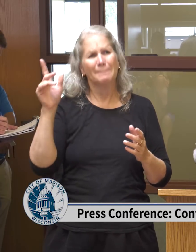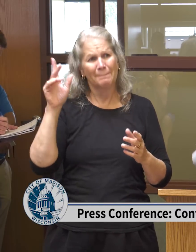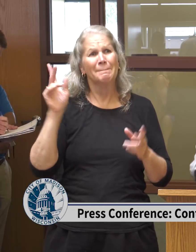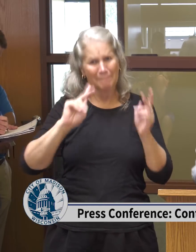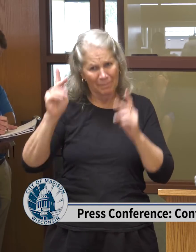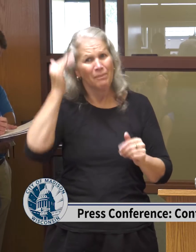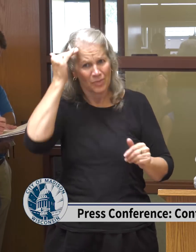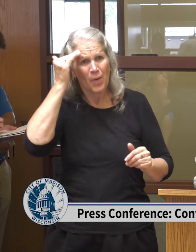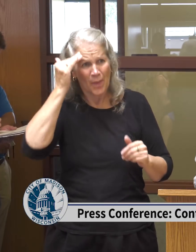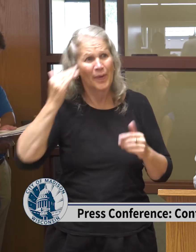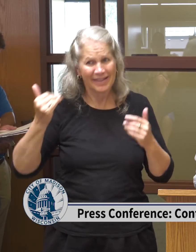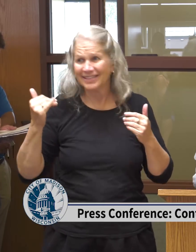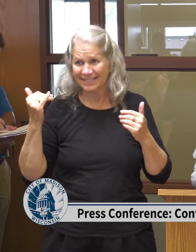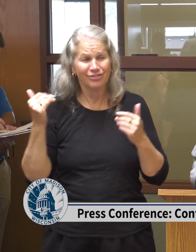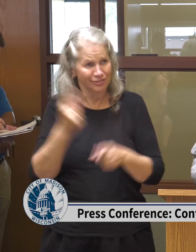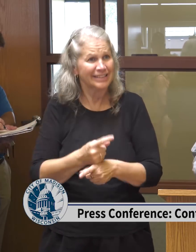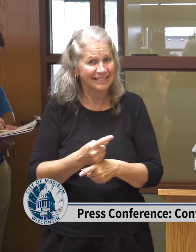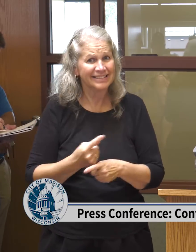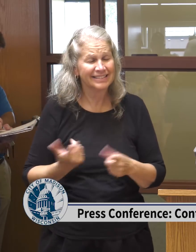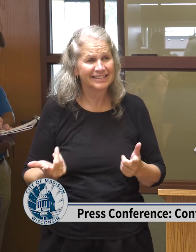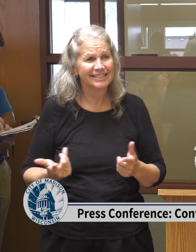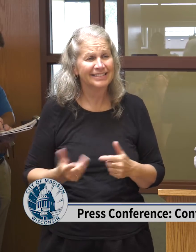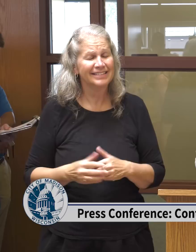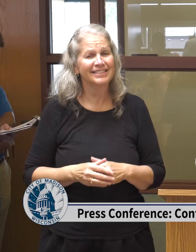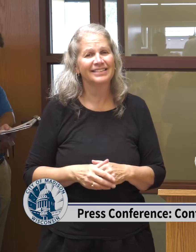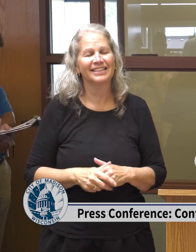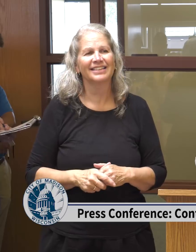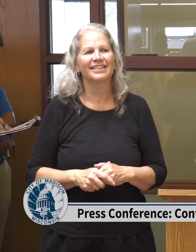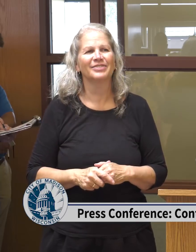You get a snowstorm, it